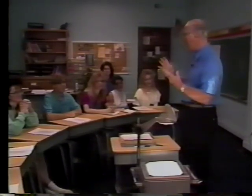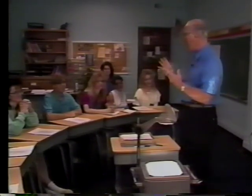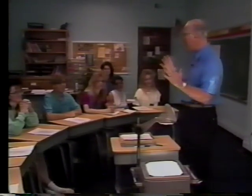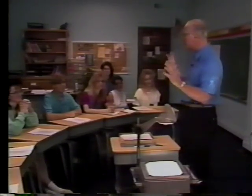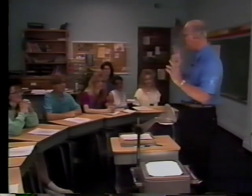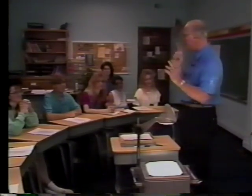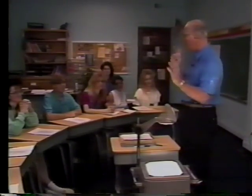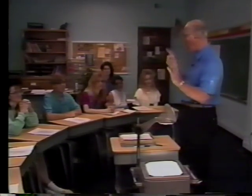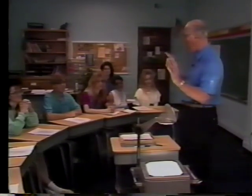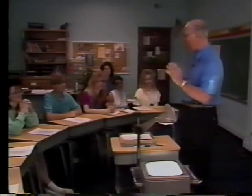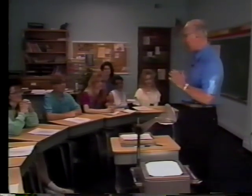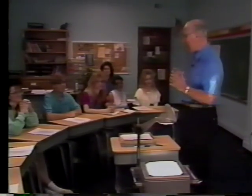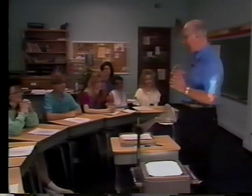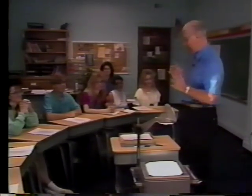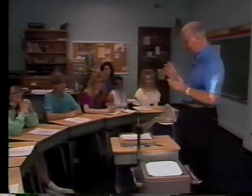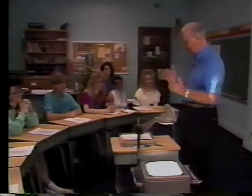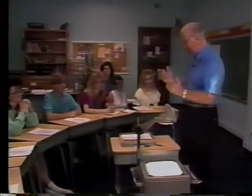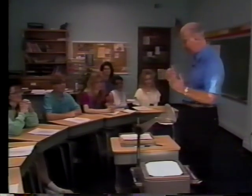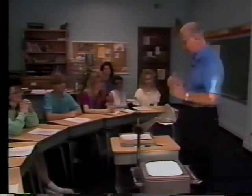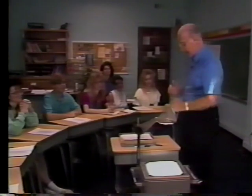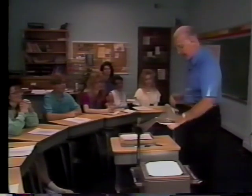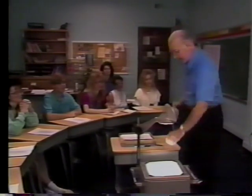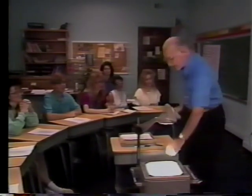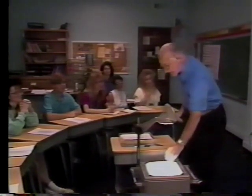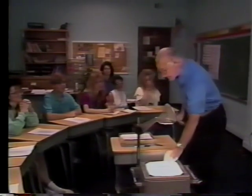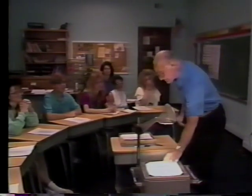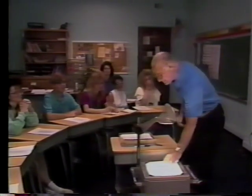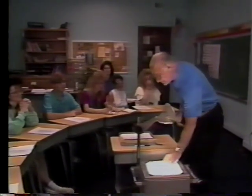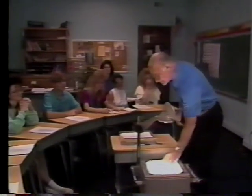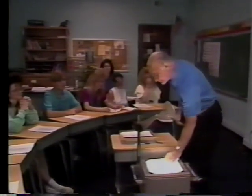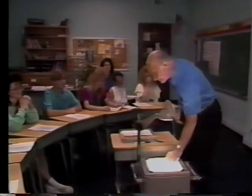Okay, let's see a while. The next line.